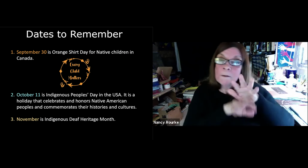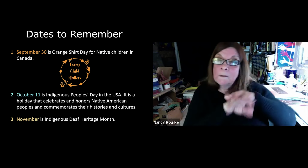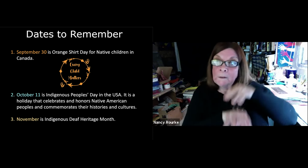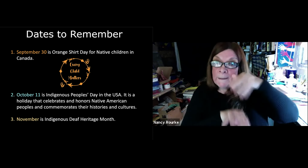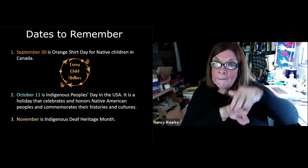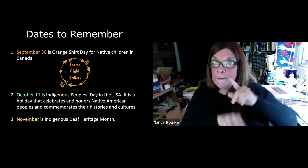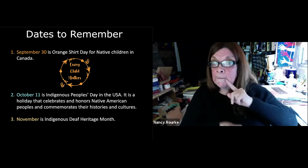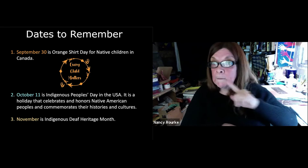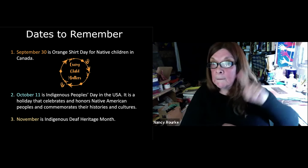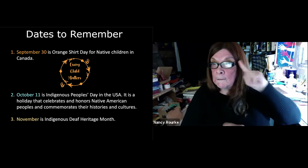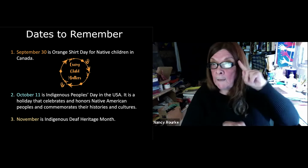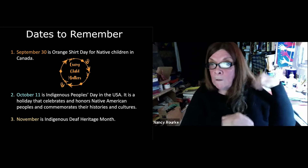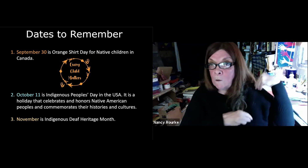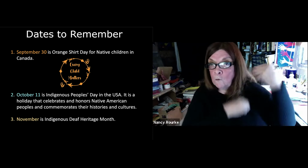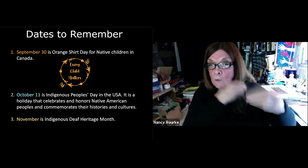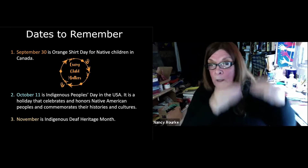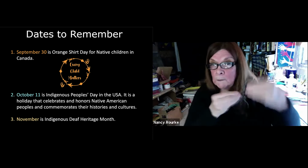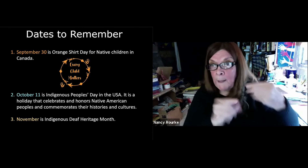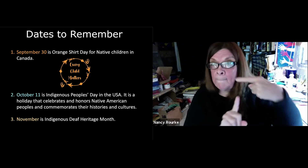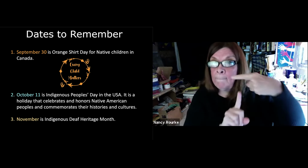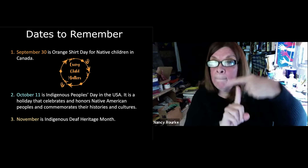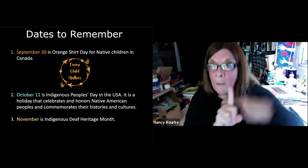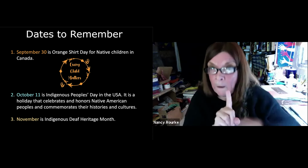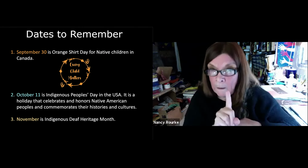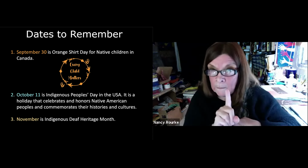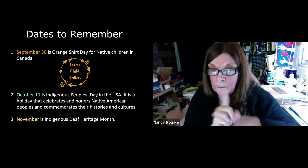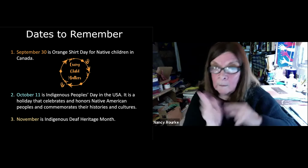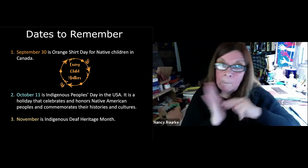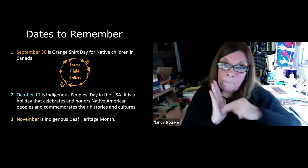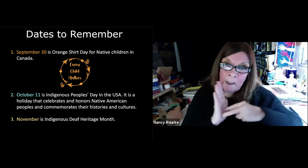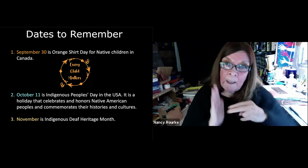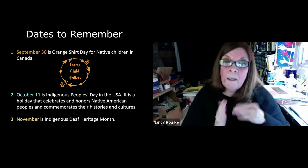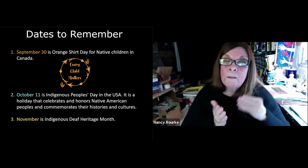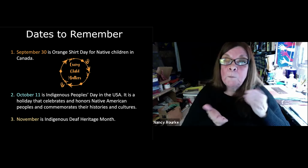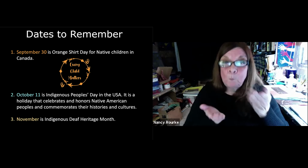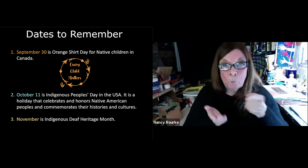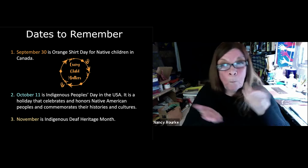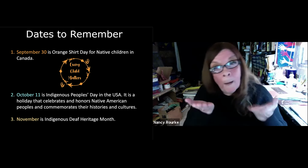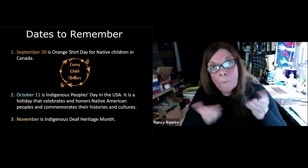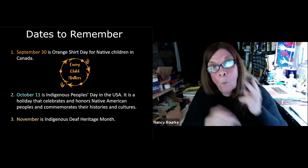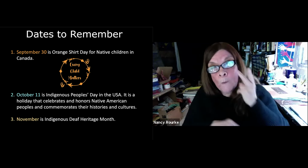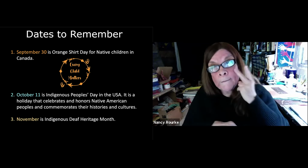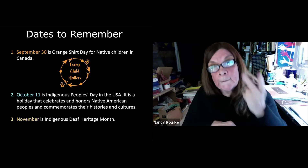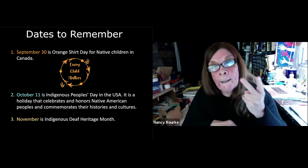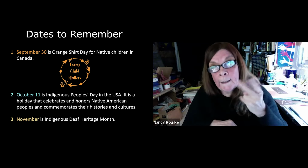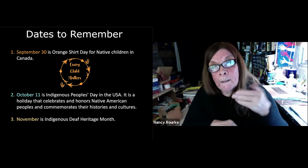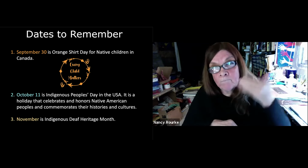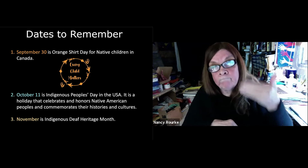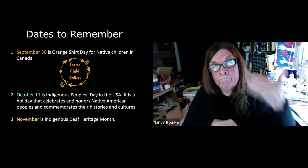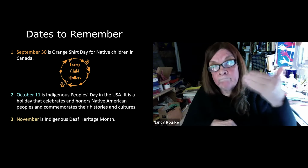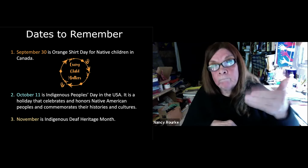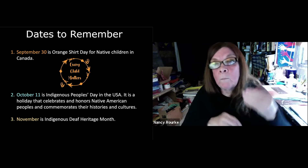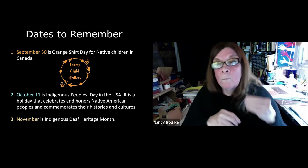The third date I have on there is November. And that is because November is Indigenous Deaf